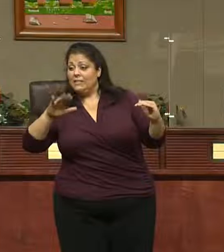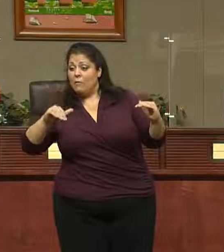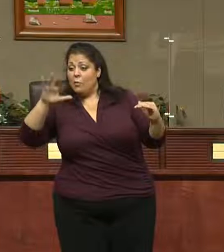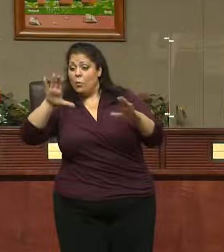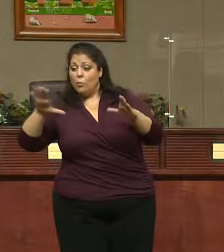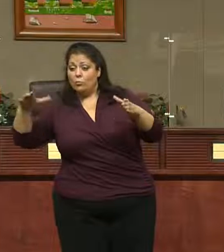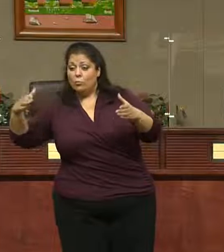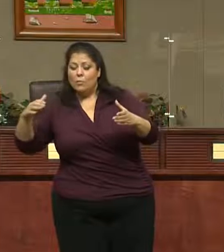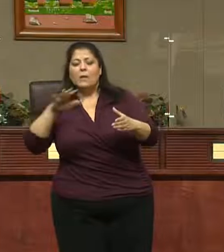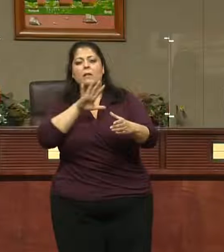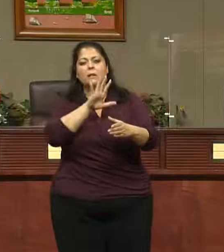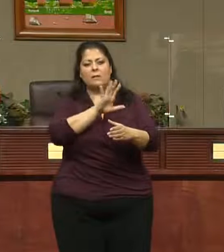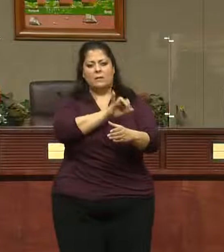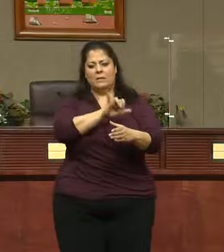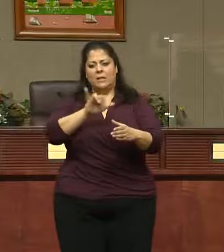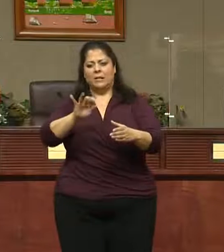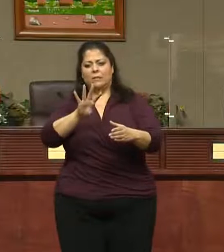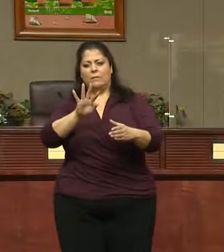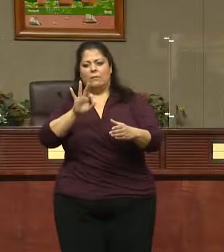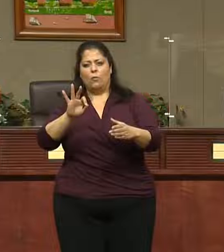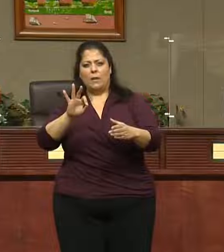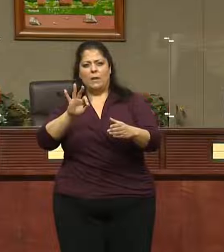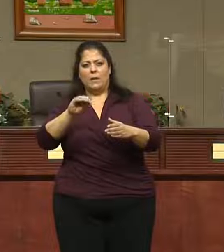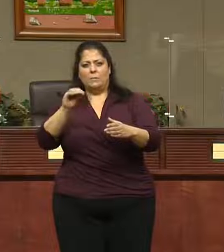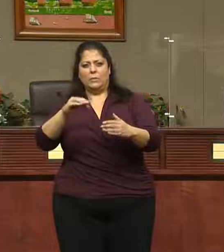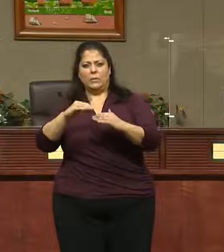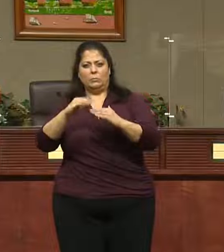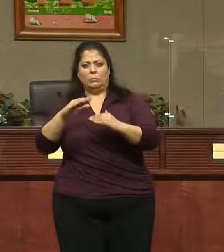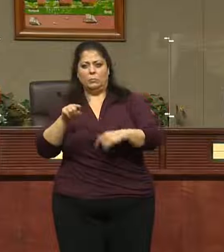older estimated population.